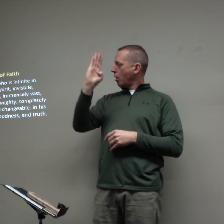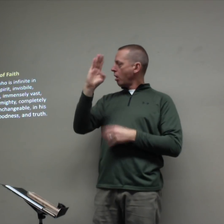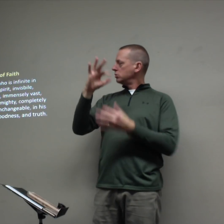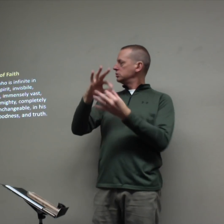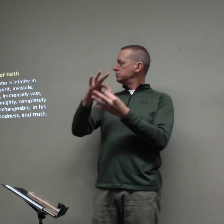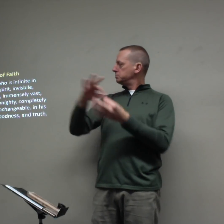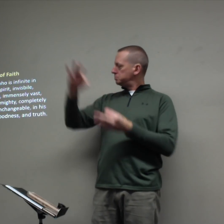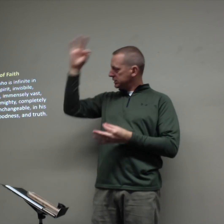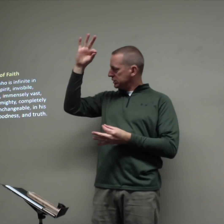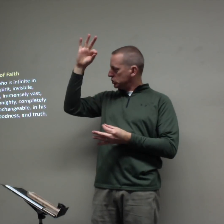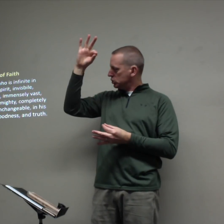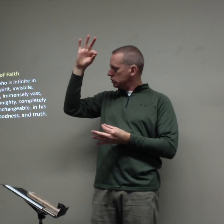God is the Spirit.